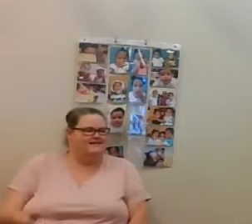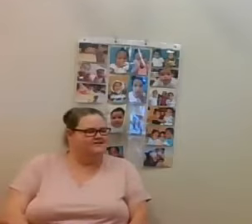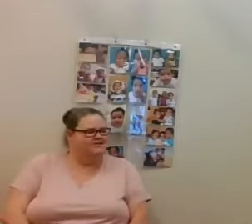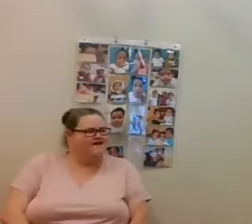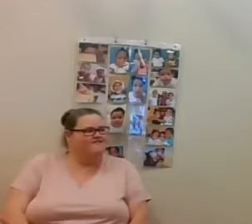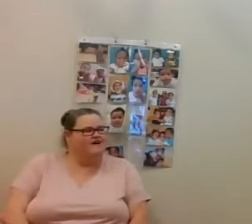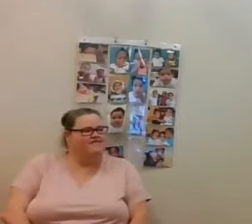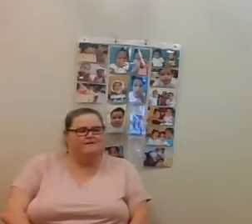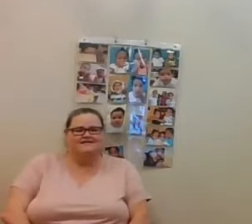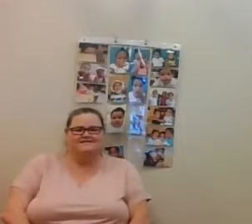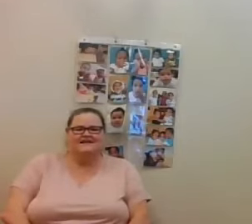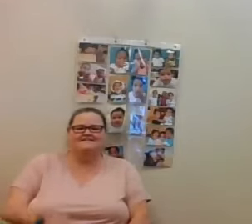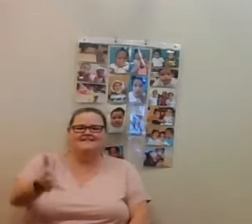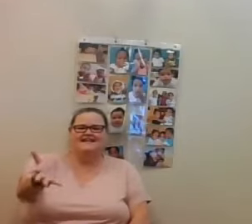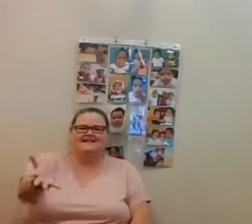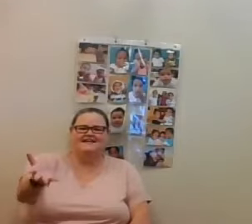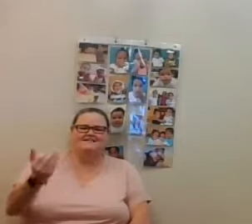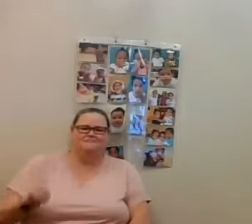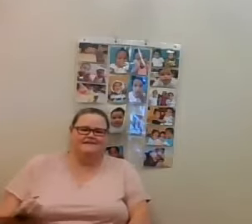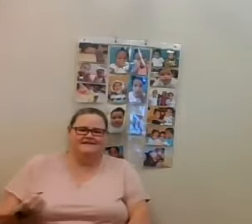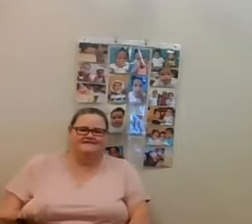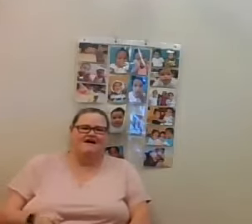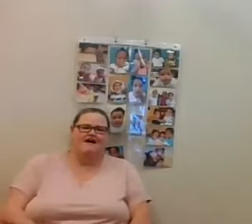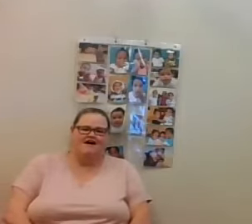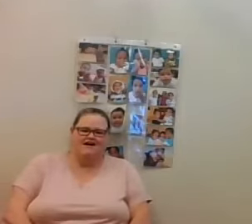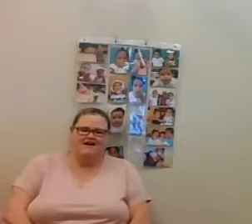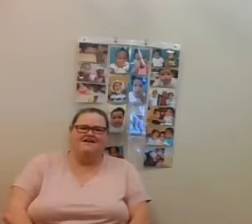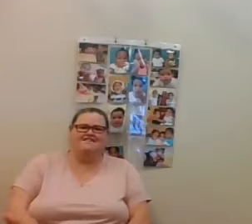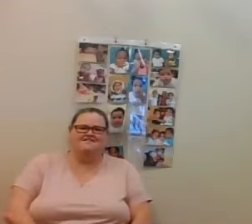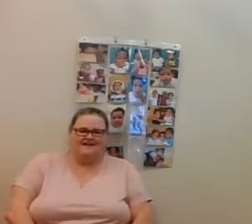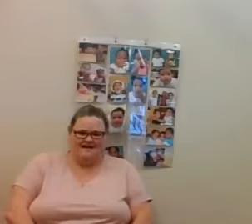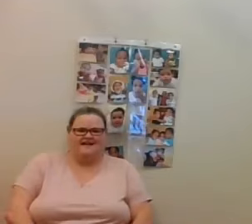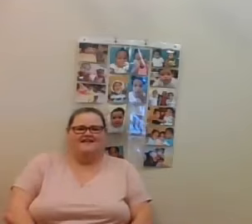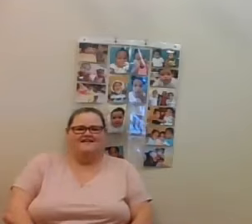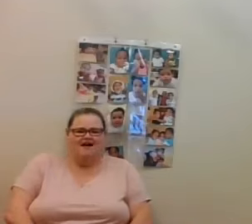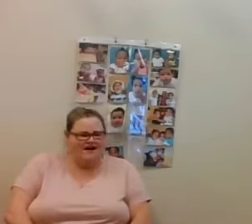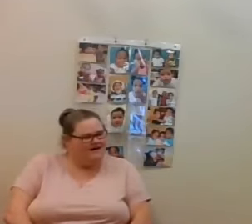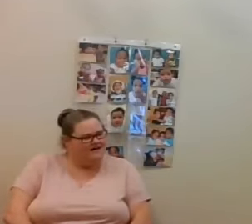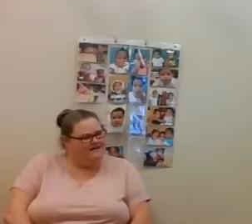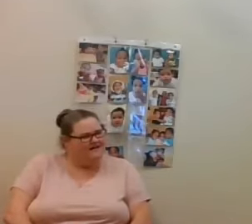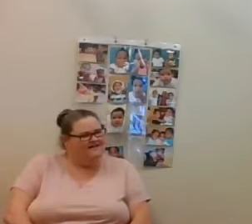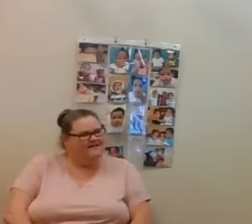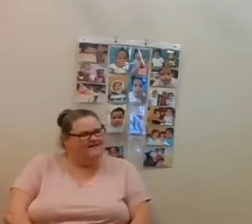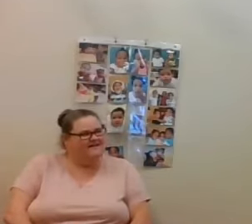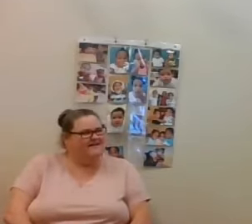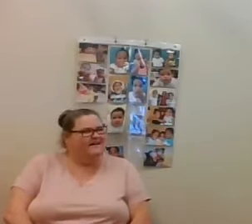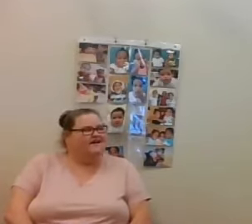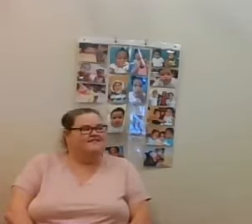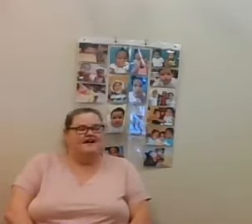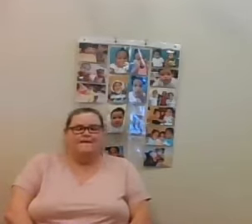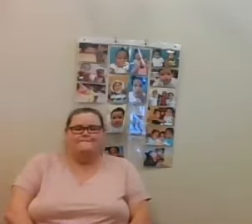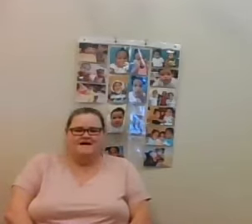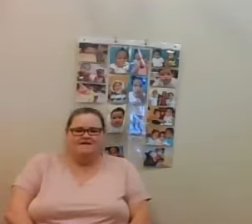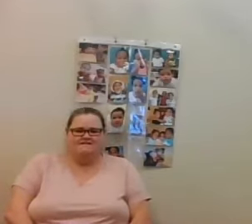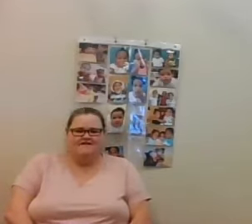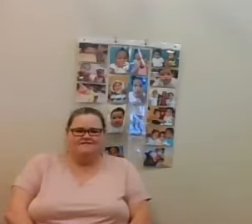please. The driver on the bus says tickets, please, all day long.